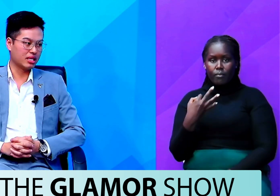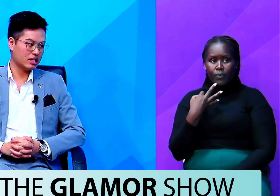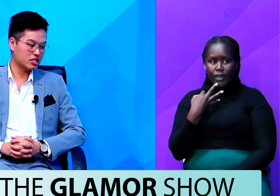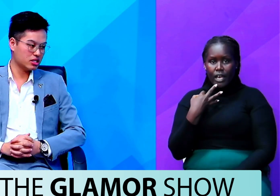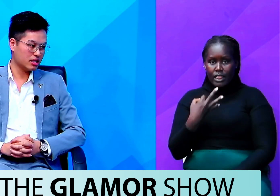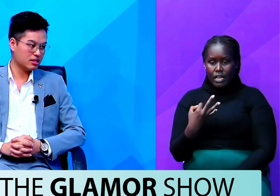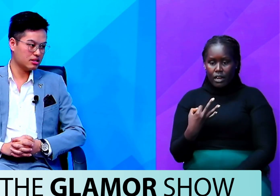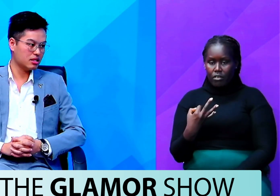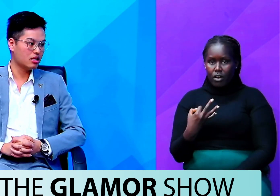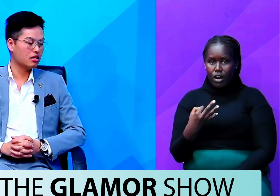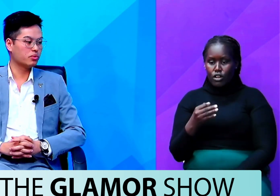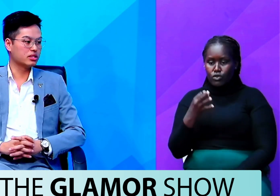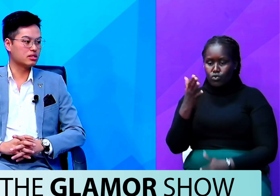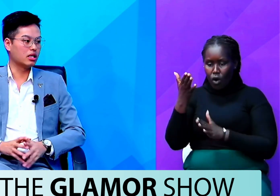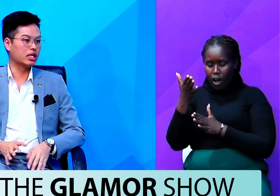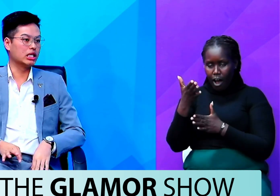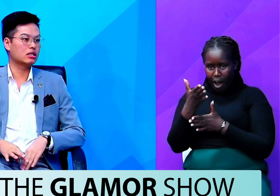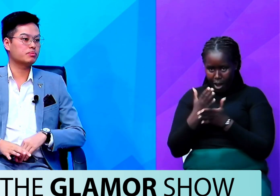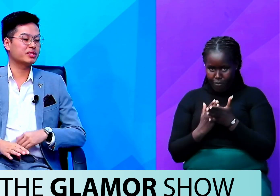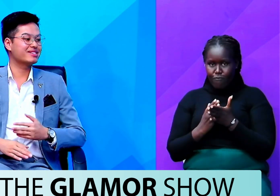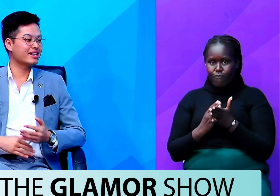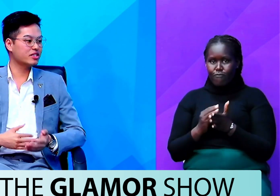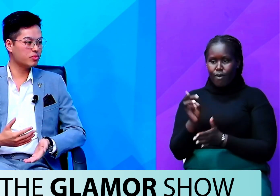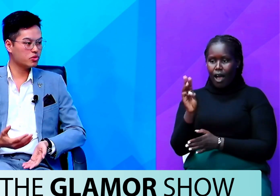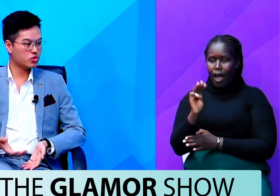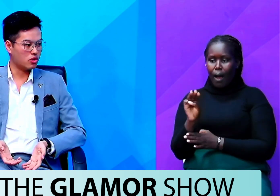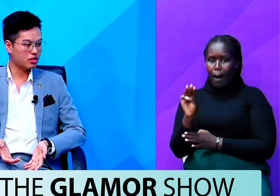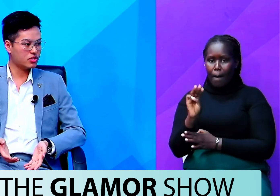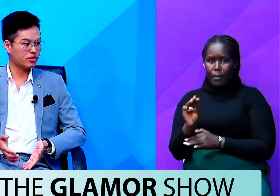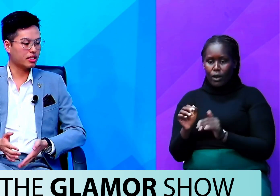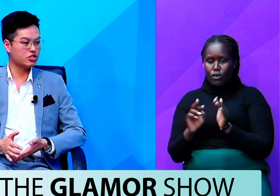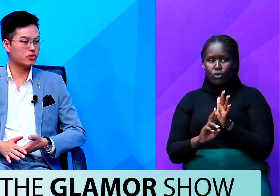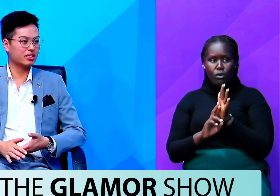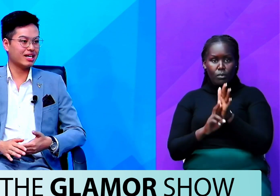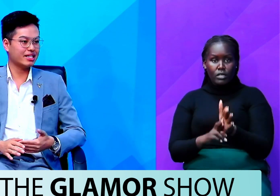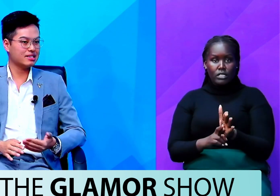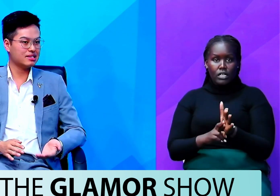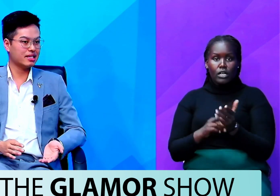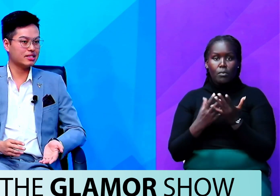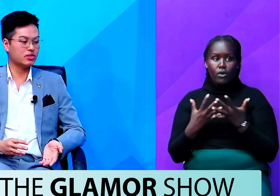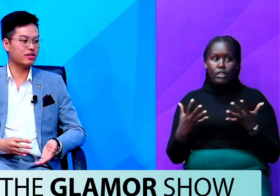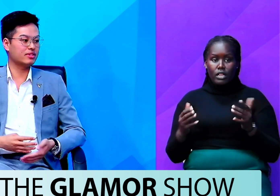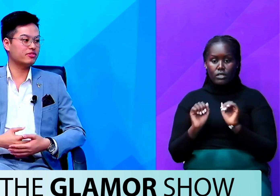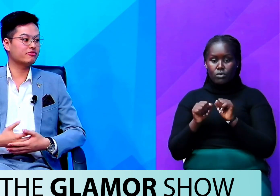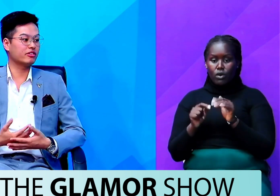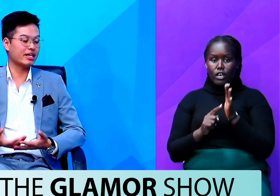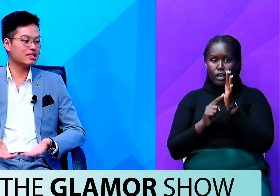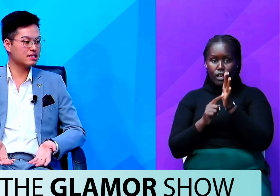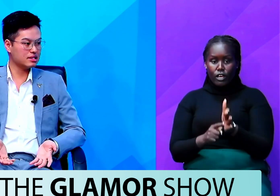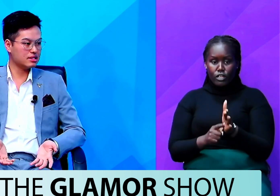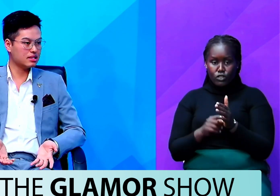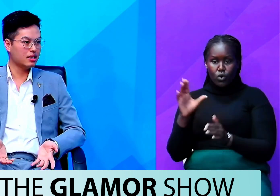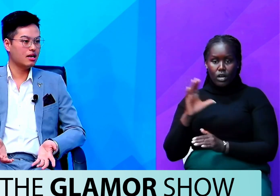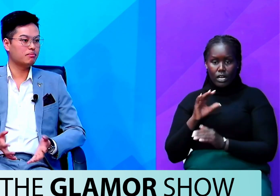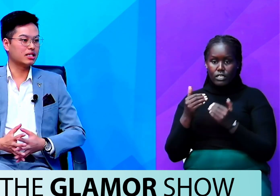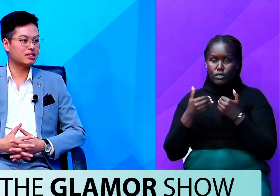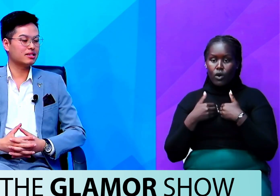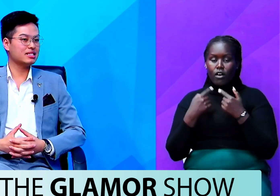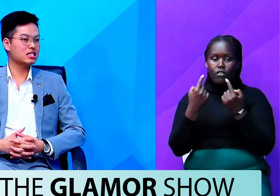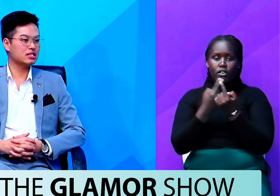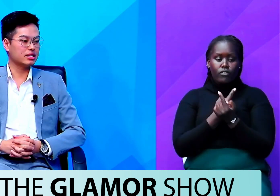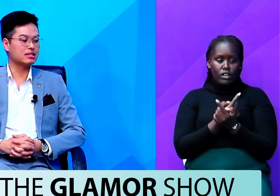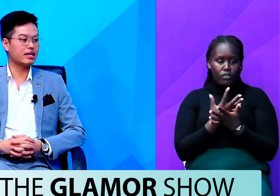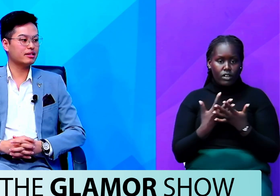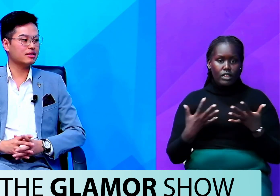half a million shillings with a presentable store so you can show your clients that you have different varieties. But